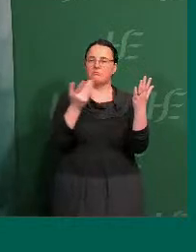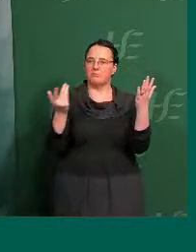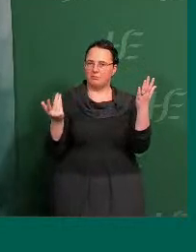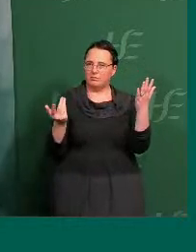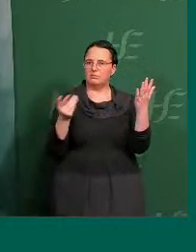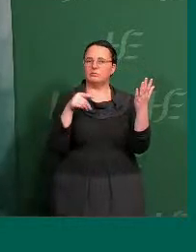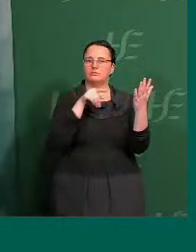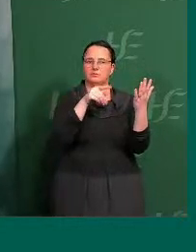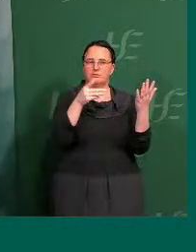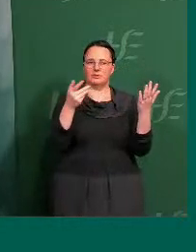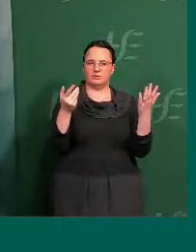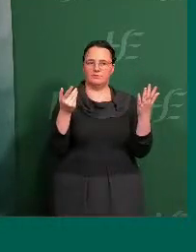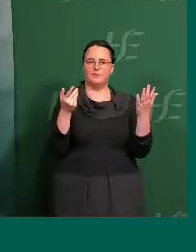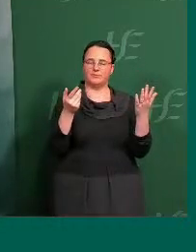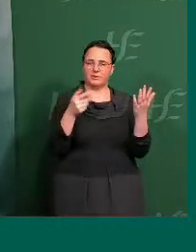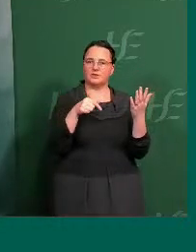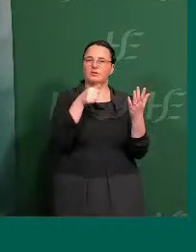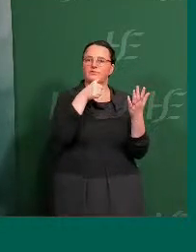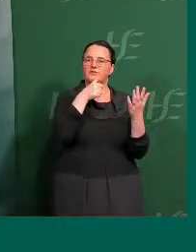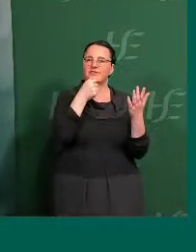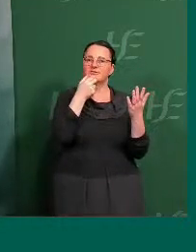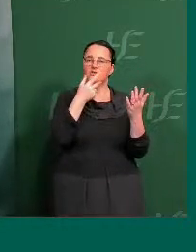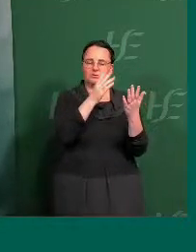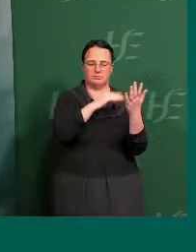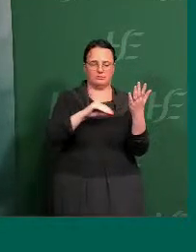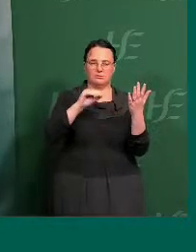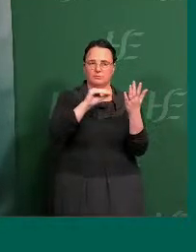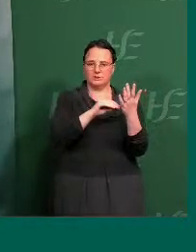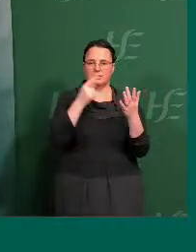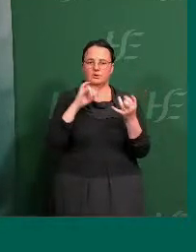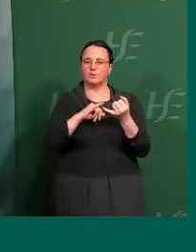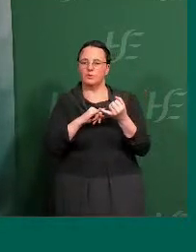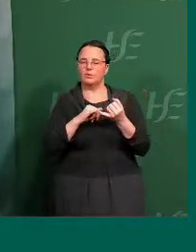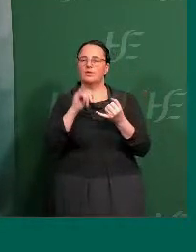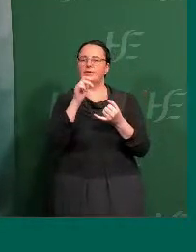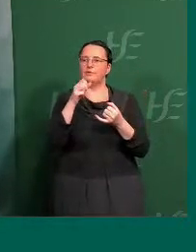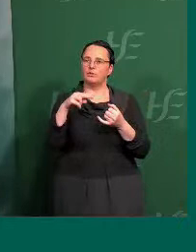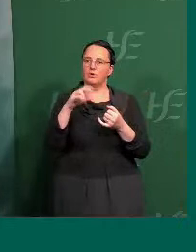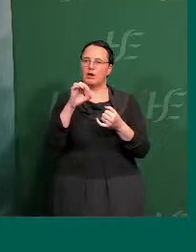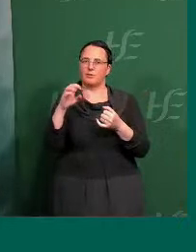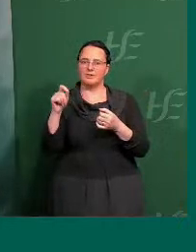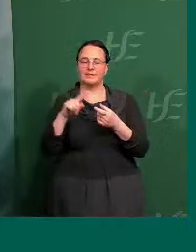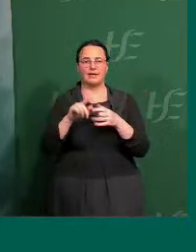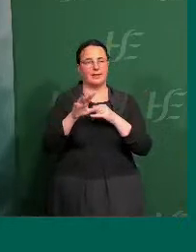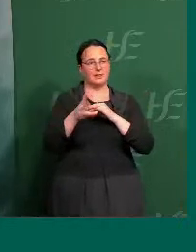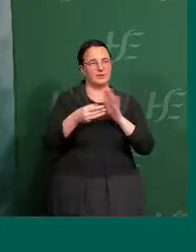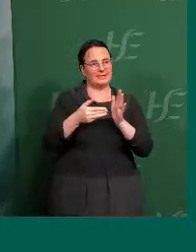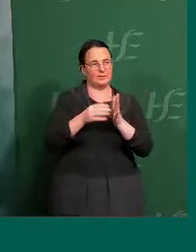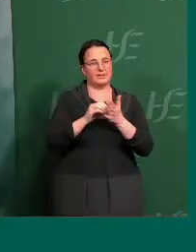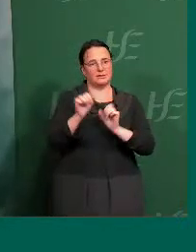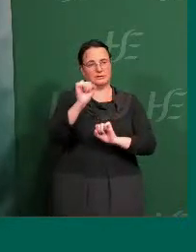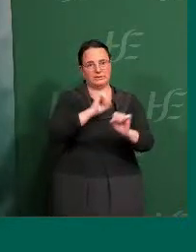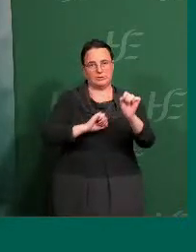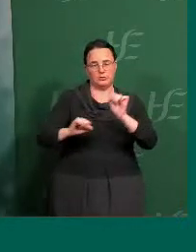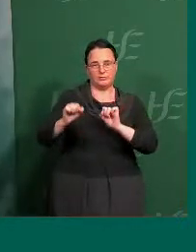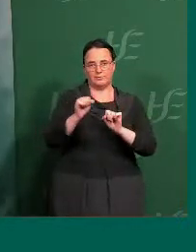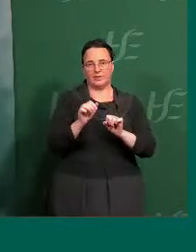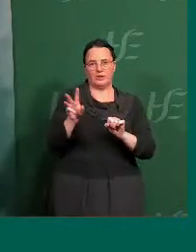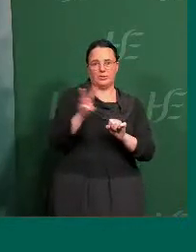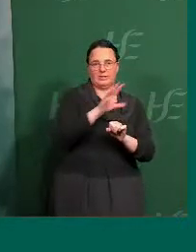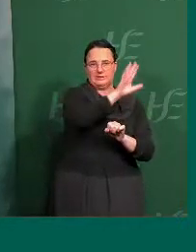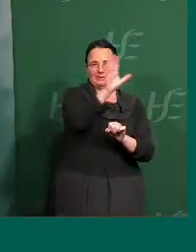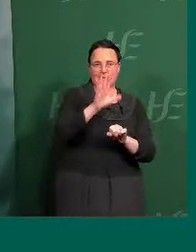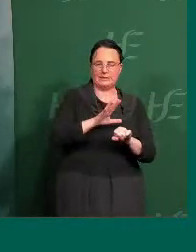advices. You know, the figure in terms of both boosters and immunocompromised. Last week, despite the storm where we effectively wiped out the western and